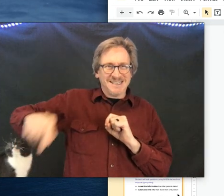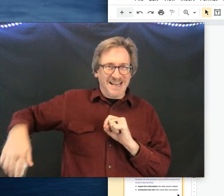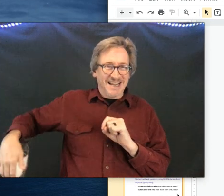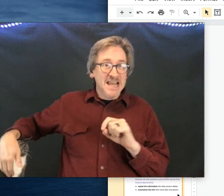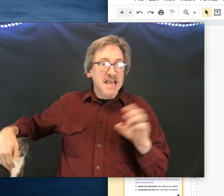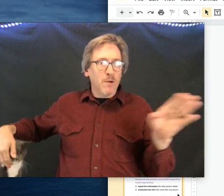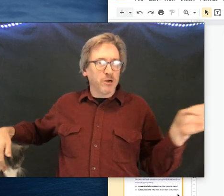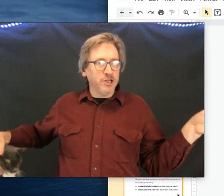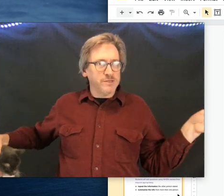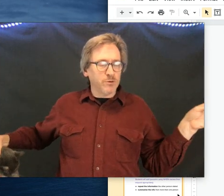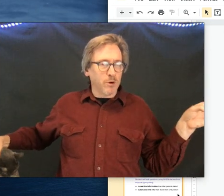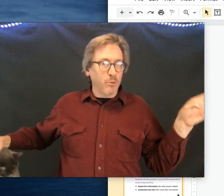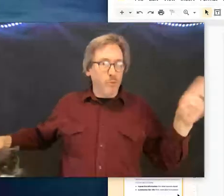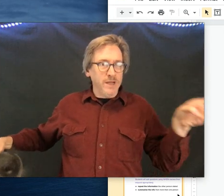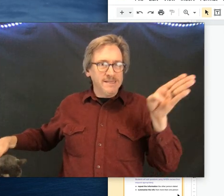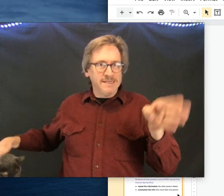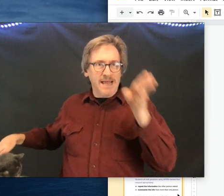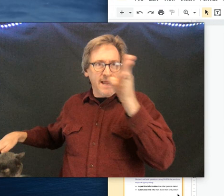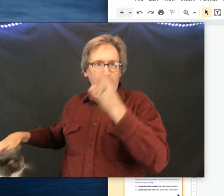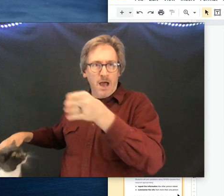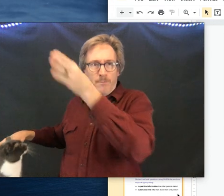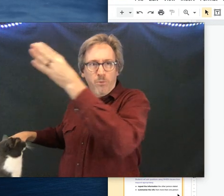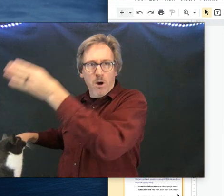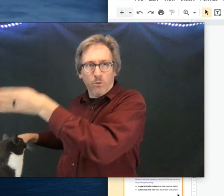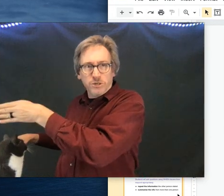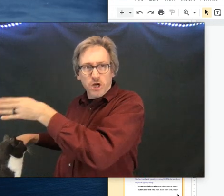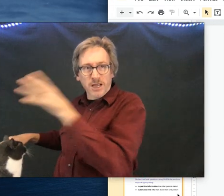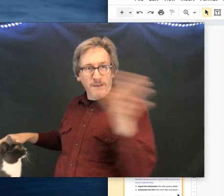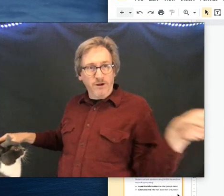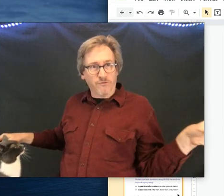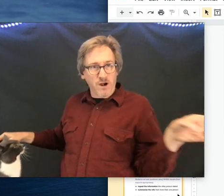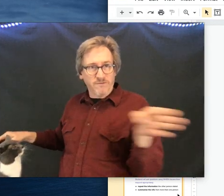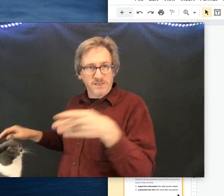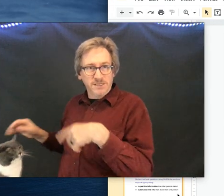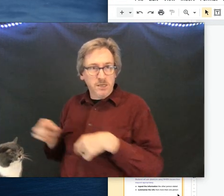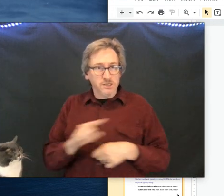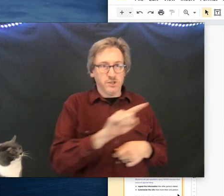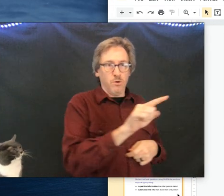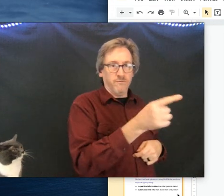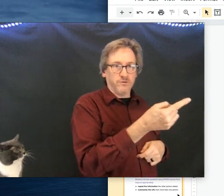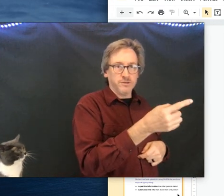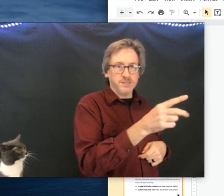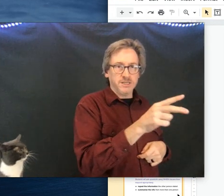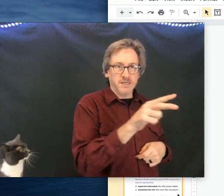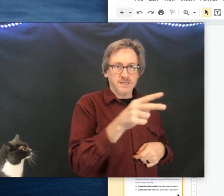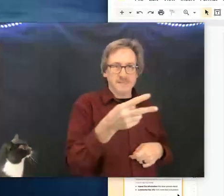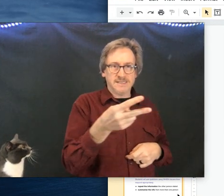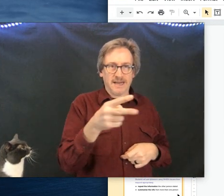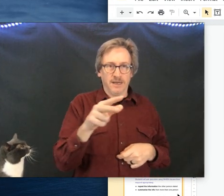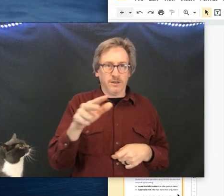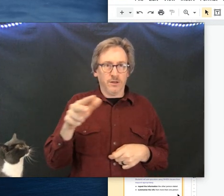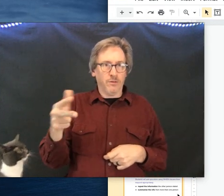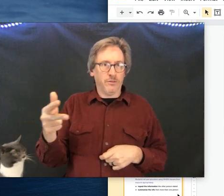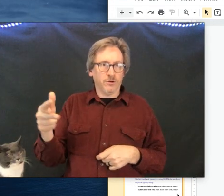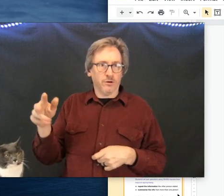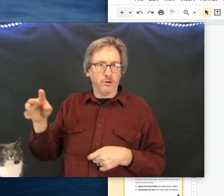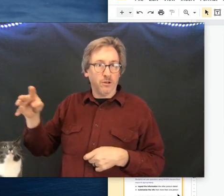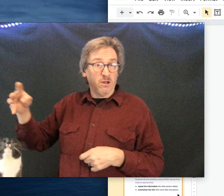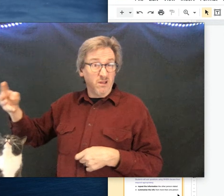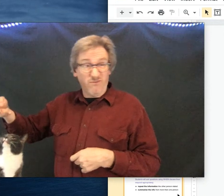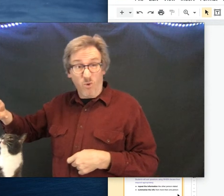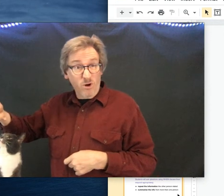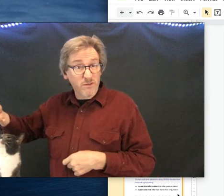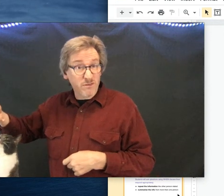horizontal listing, and we're going to use it where we set up what we're talking about in front of us. So first, second,